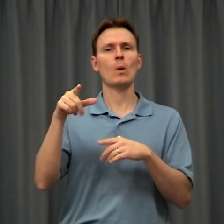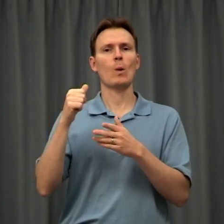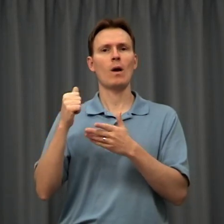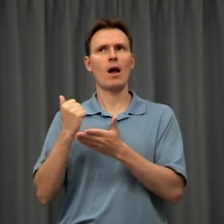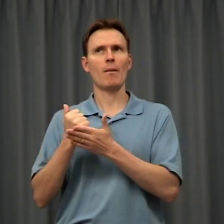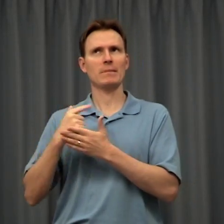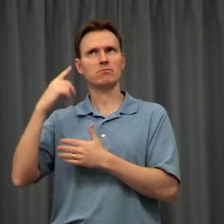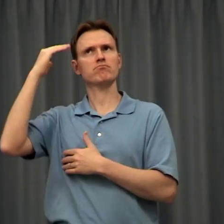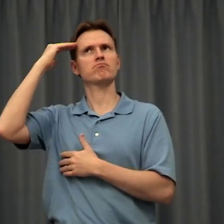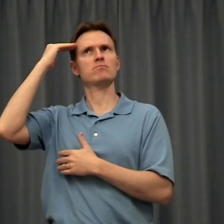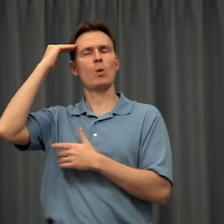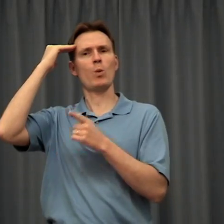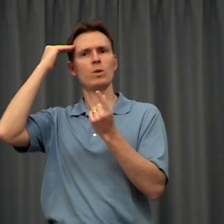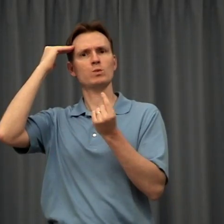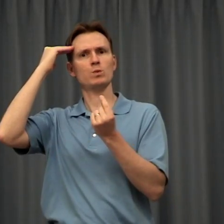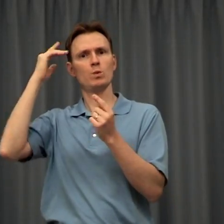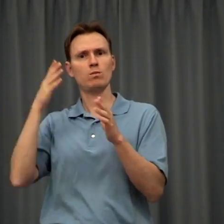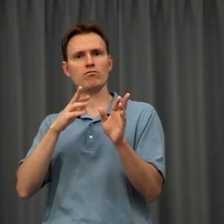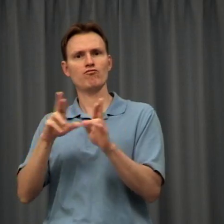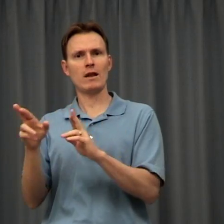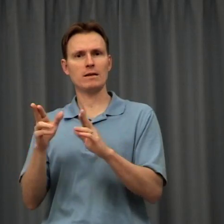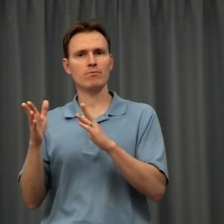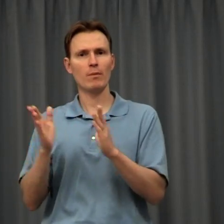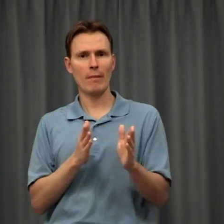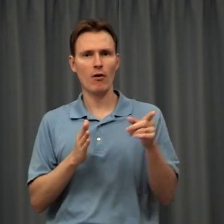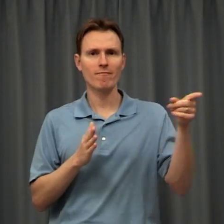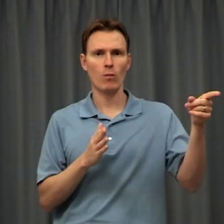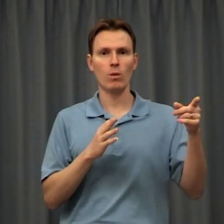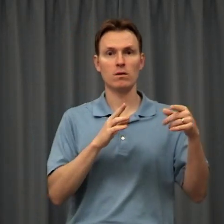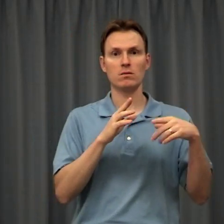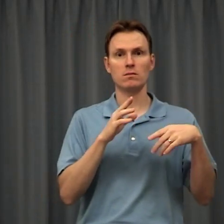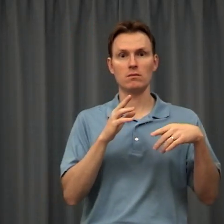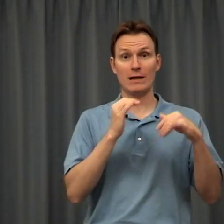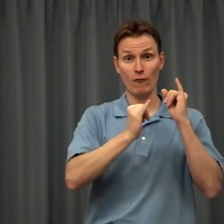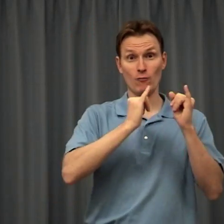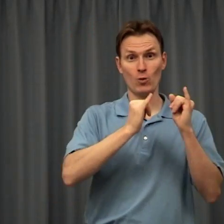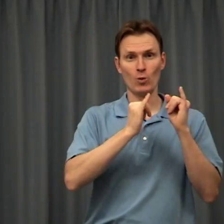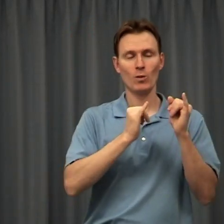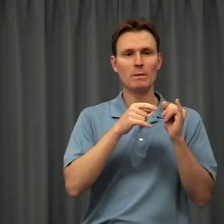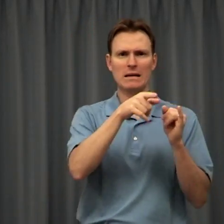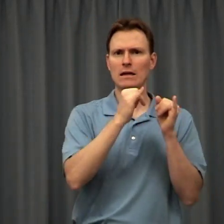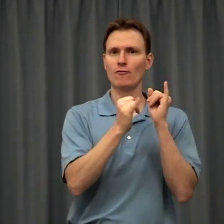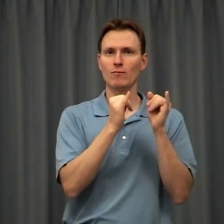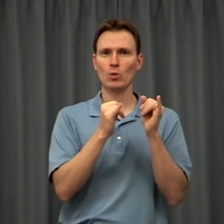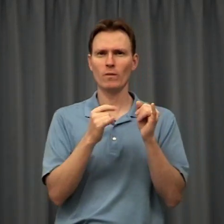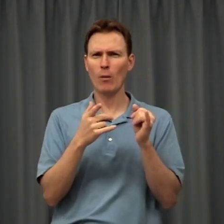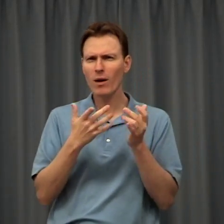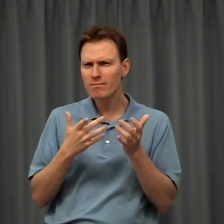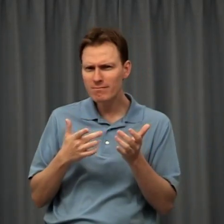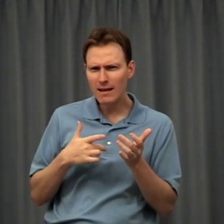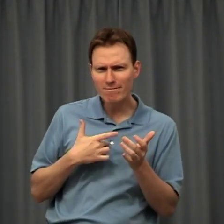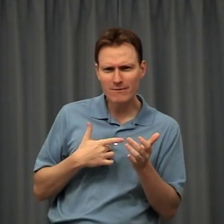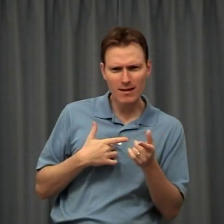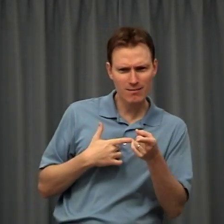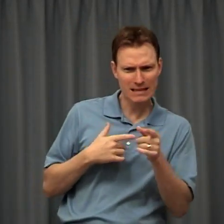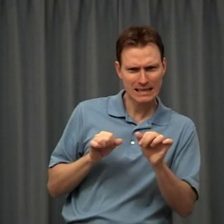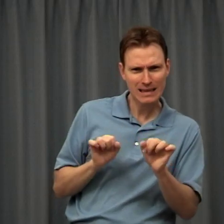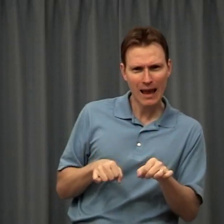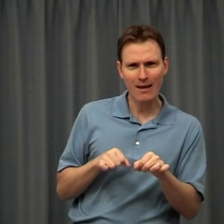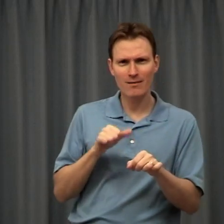had and their types of experiences. That way, I knew how to plan for the interview. The interview